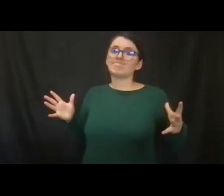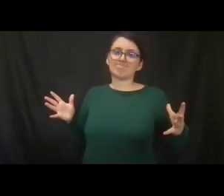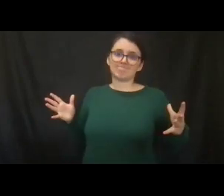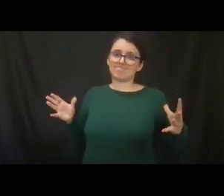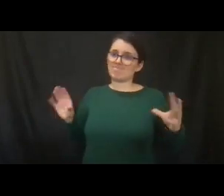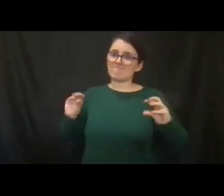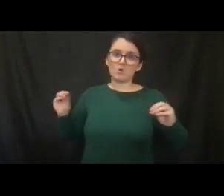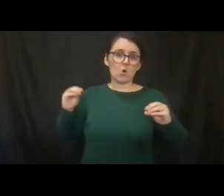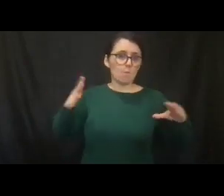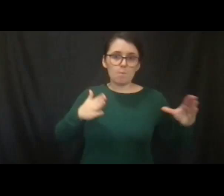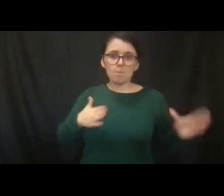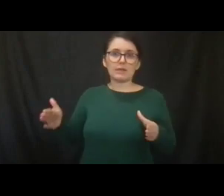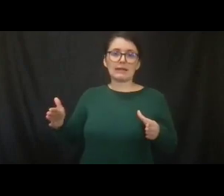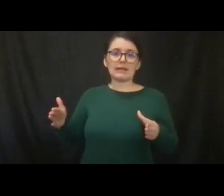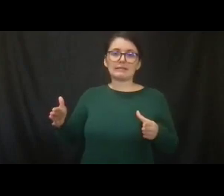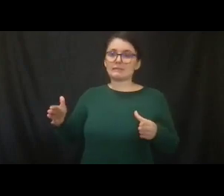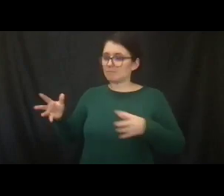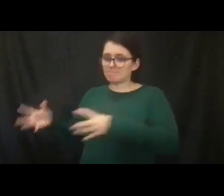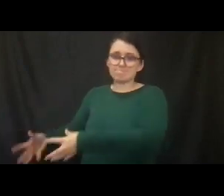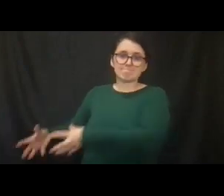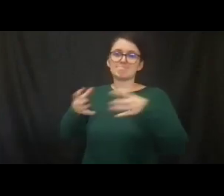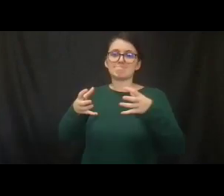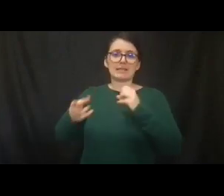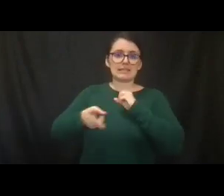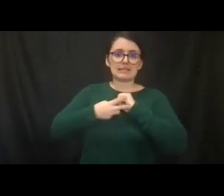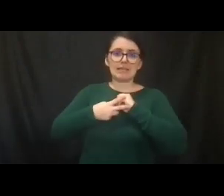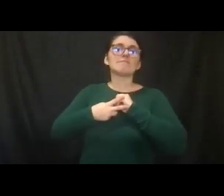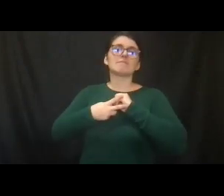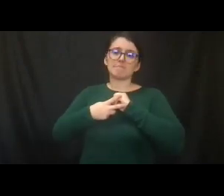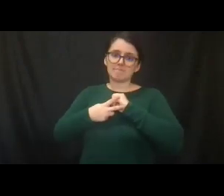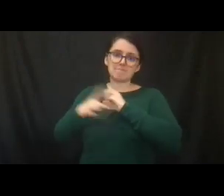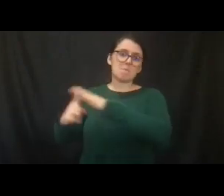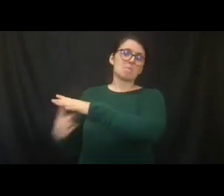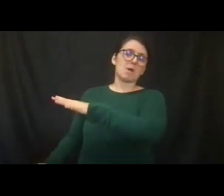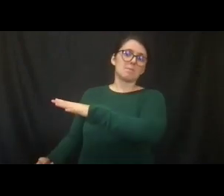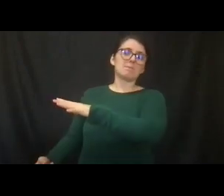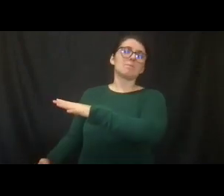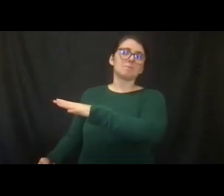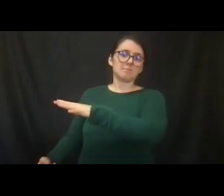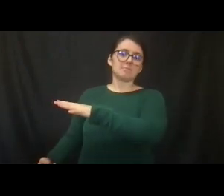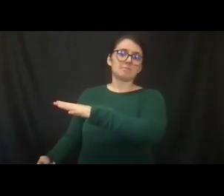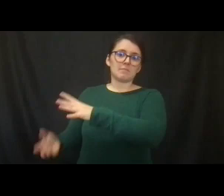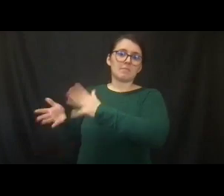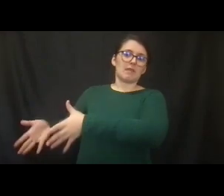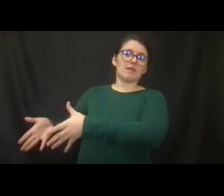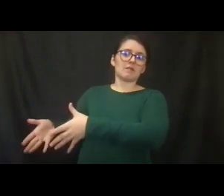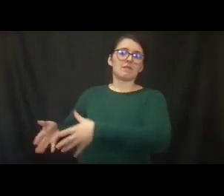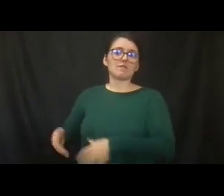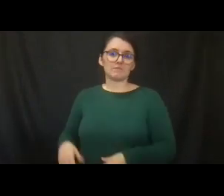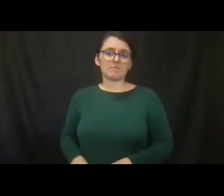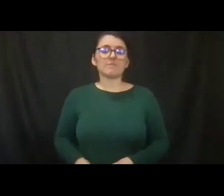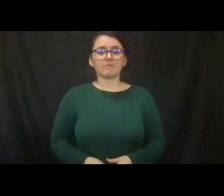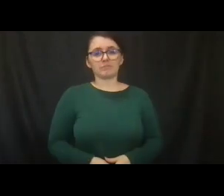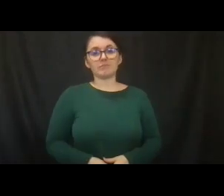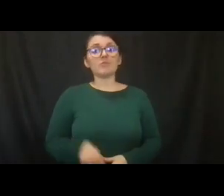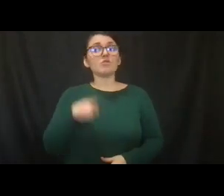any plans to dig it up after that. It'll be gone for many, many generations to come. So we want to